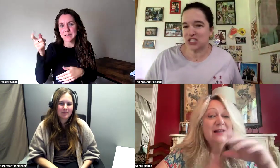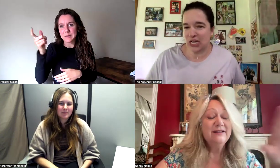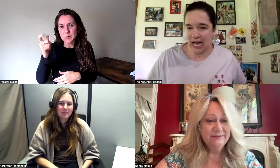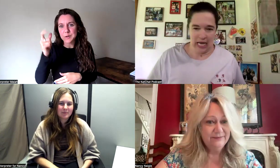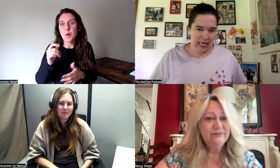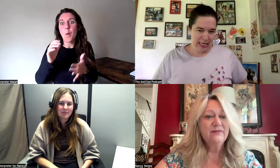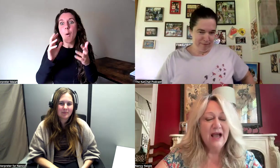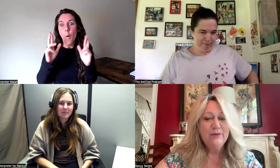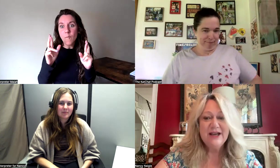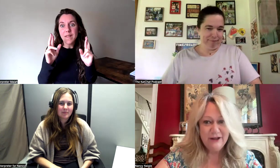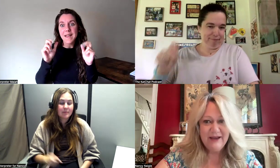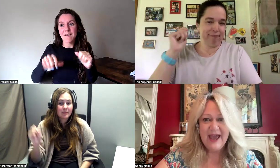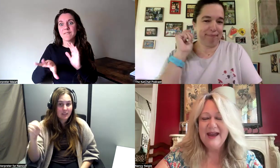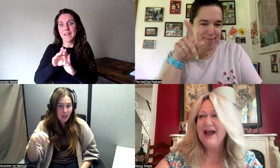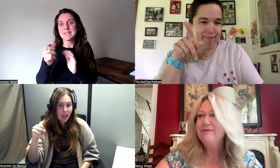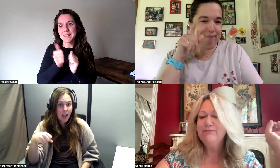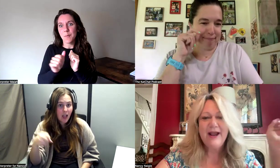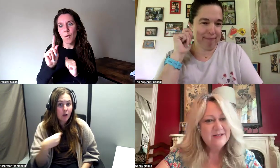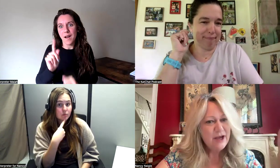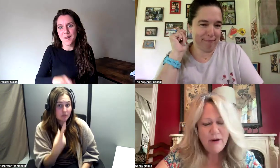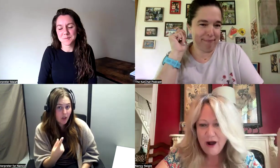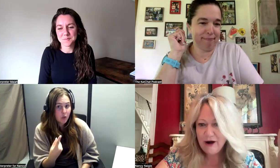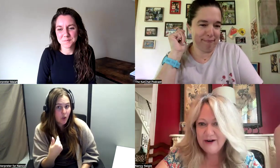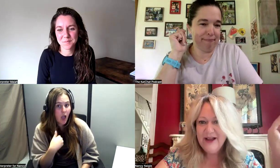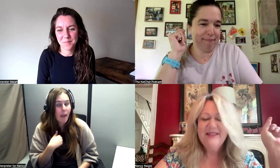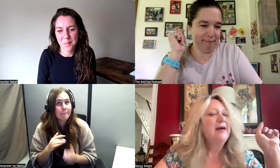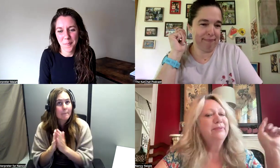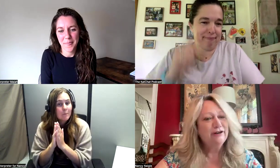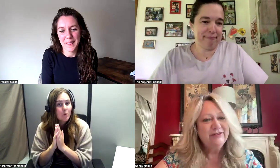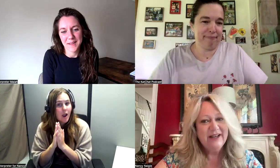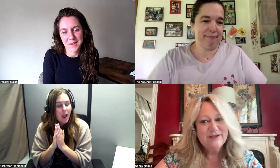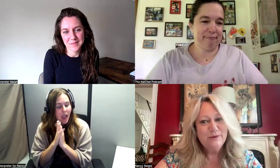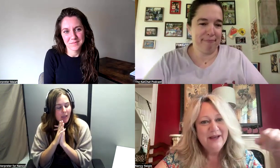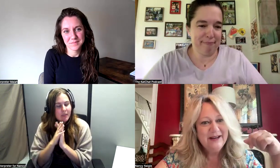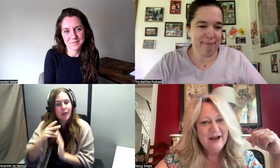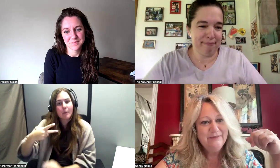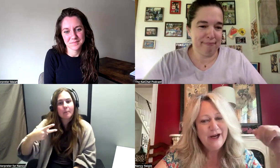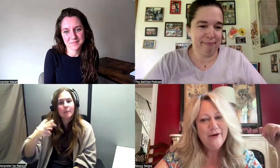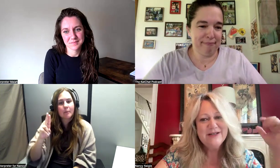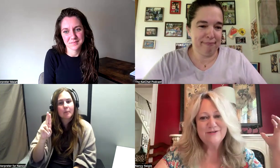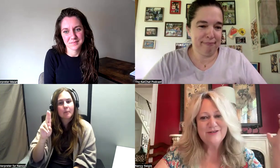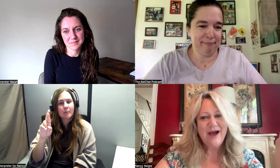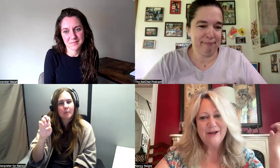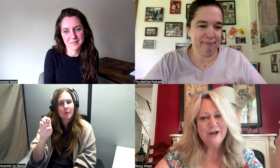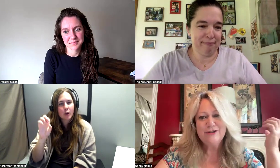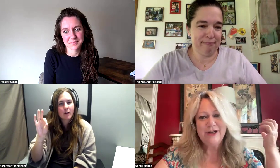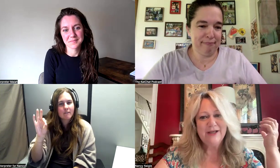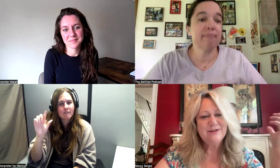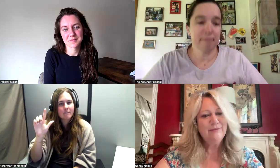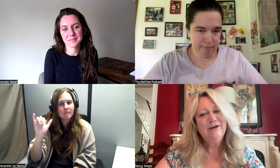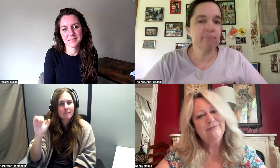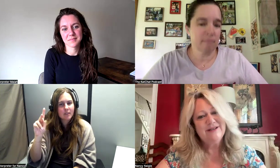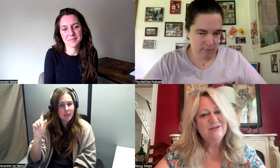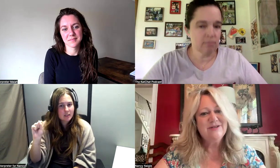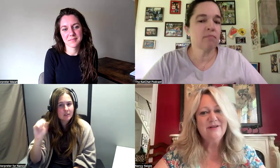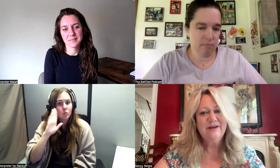Well, eventually. I will tell you, Kat, I have been praying so hard that PureFlix will pick it up, because there's God and country and